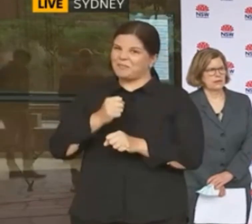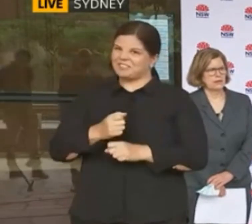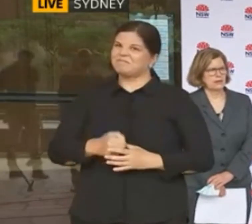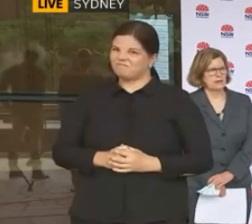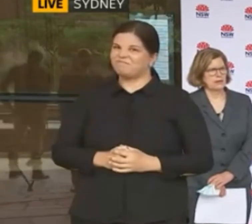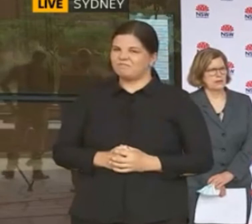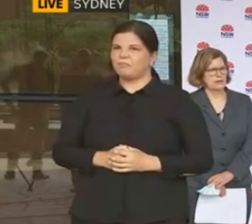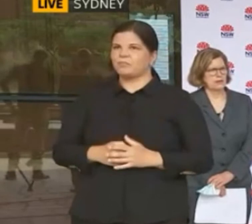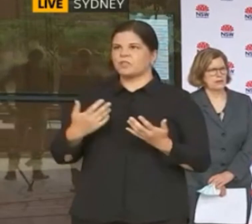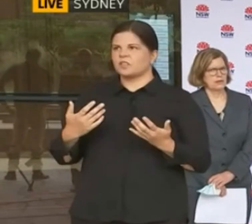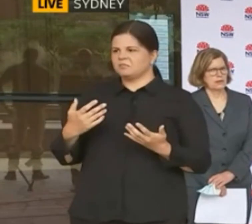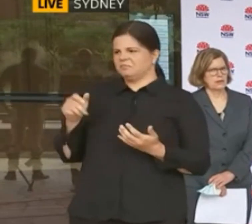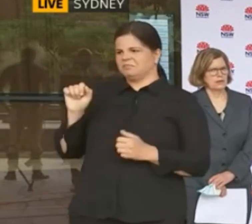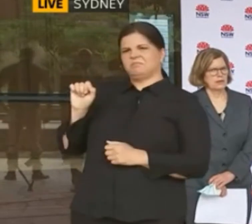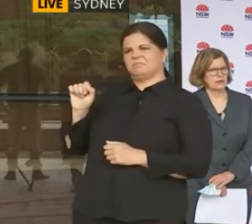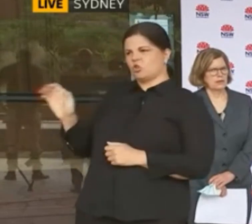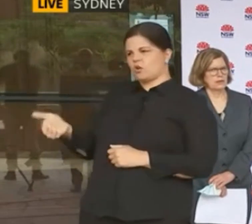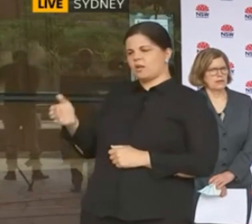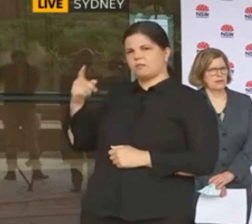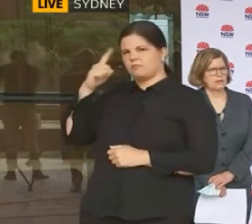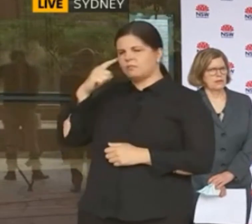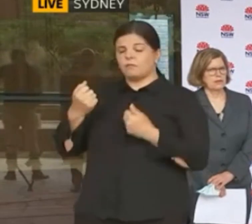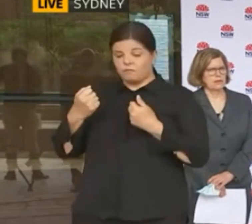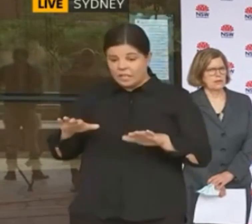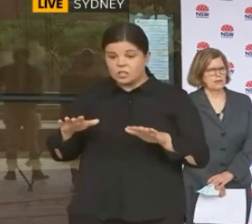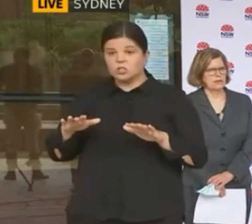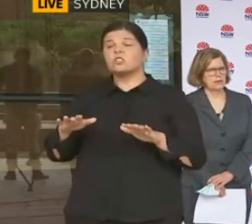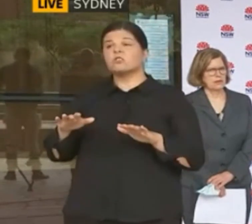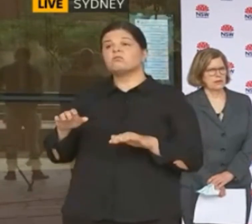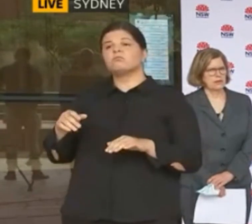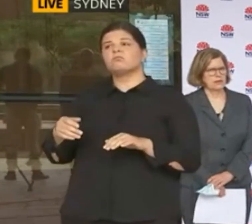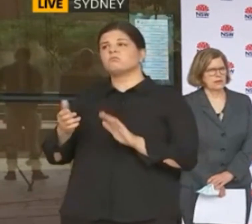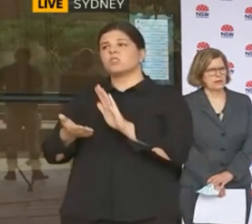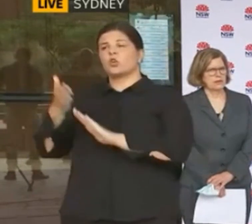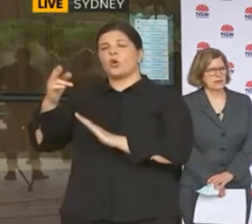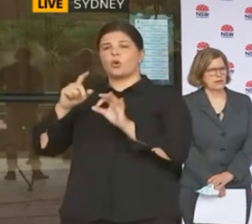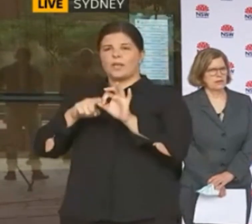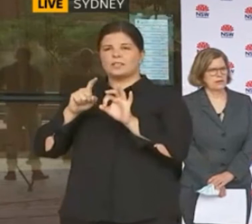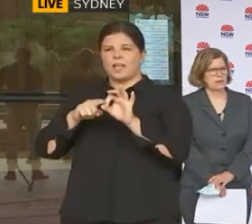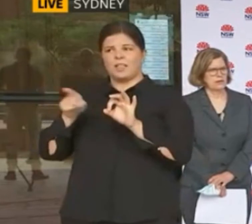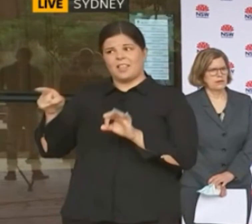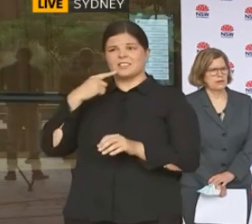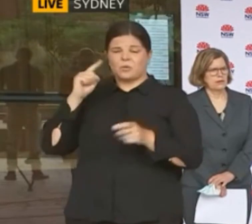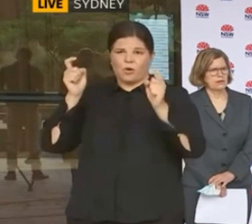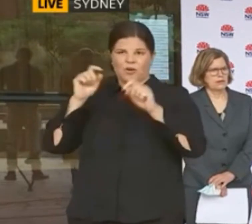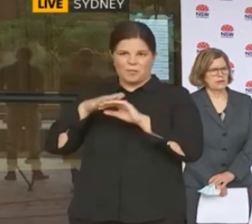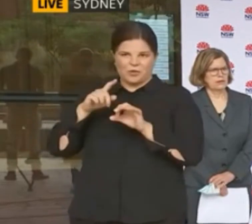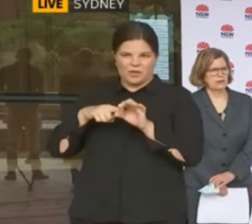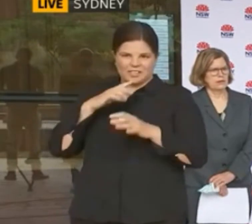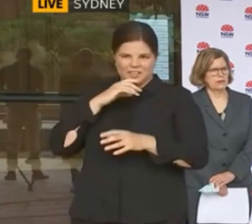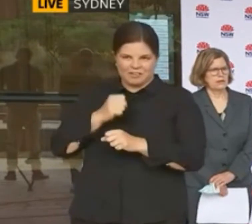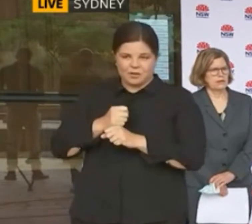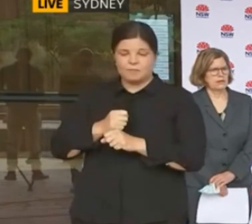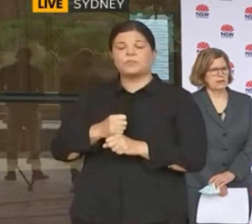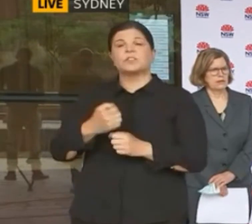that meant for their players once they finished the test here and went to Queensland. So can I please assure the community that we've been given advice from the